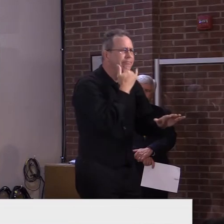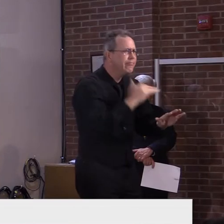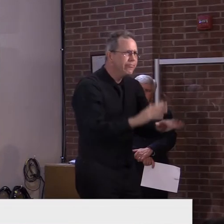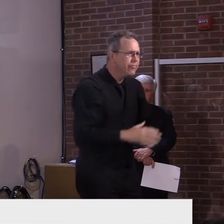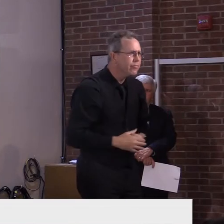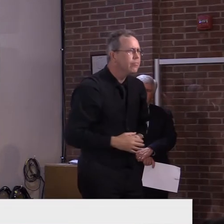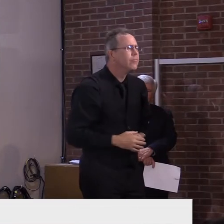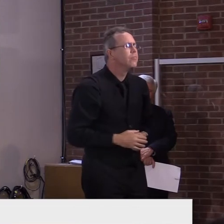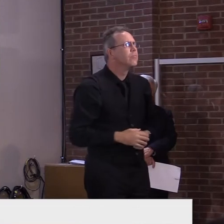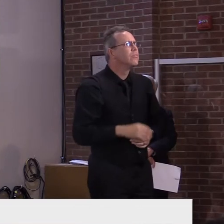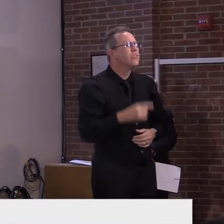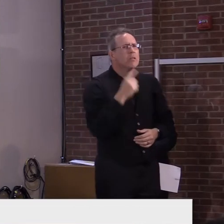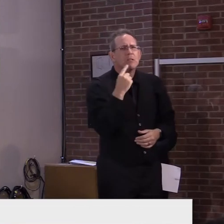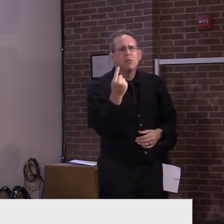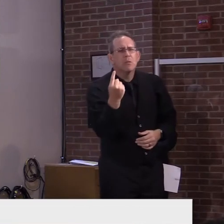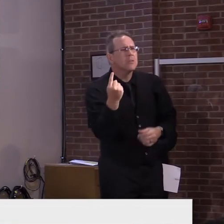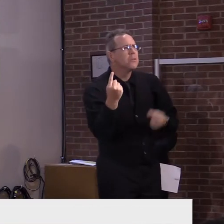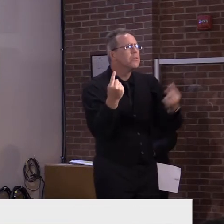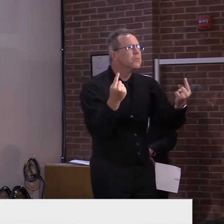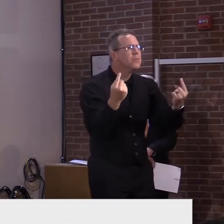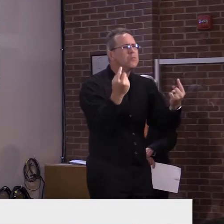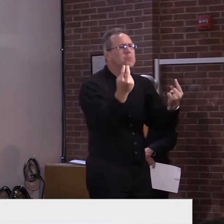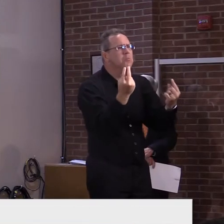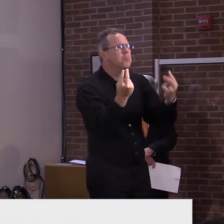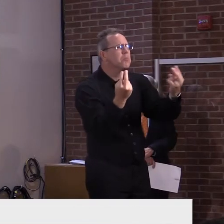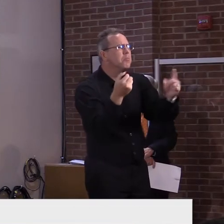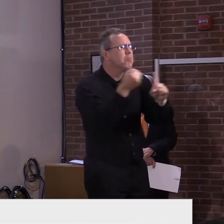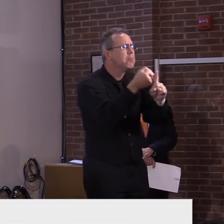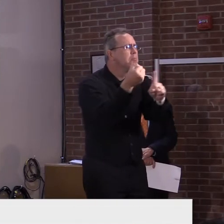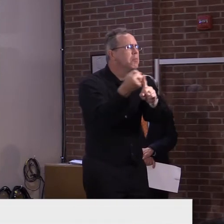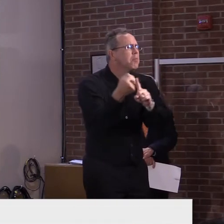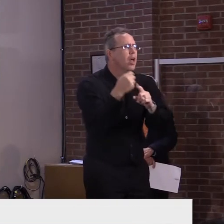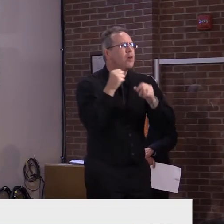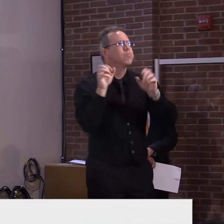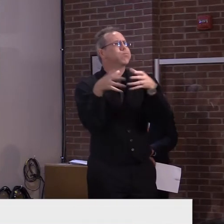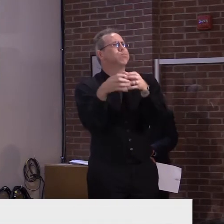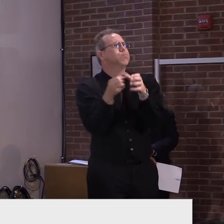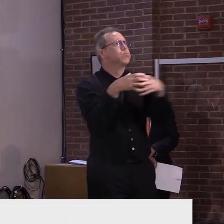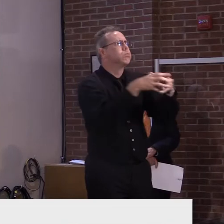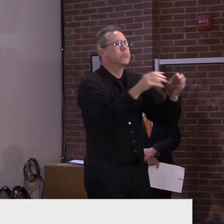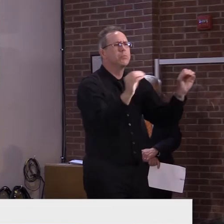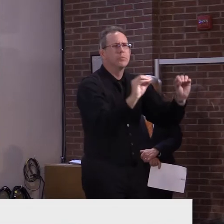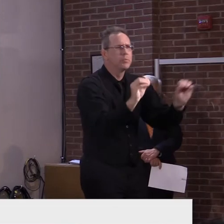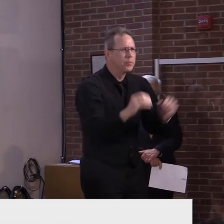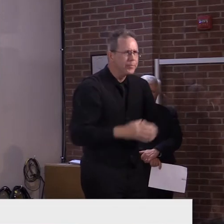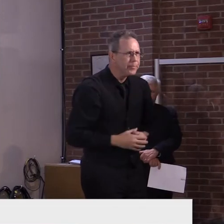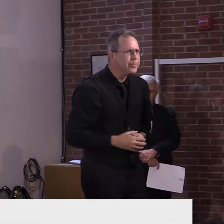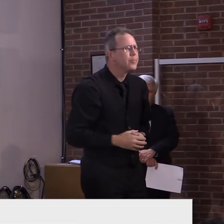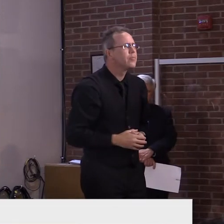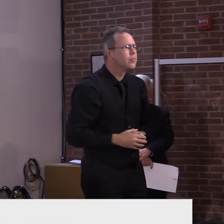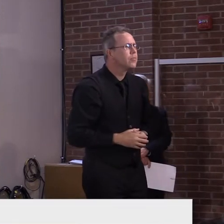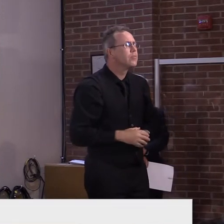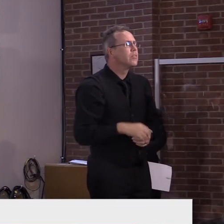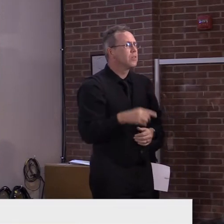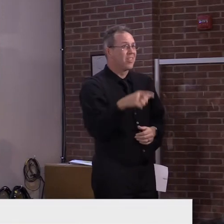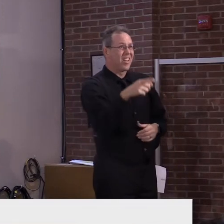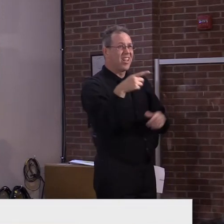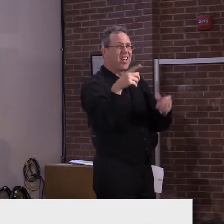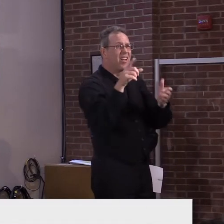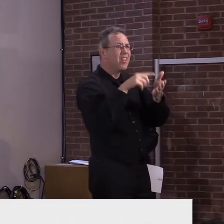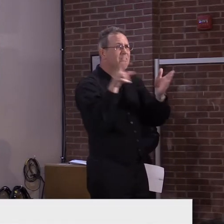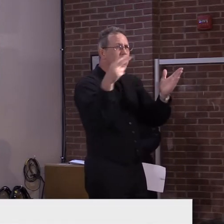day. In Addison, it's 4.2. In Caledonia, it's 4.7. In Orleans is 6.8, in Franklin